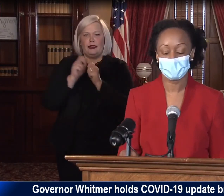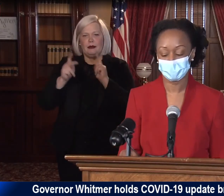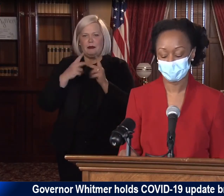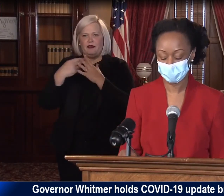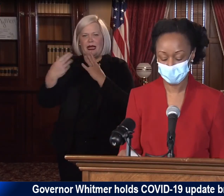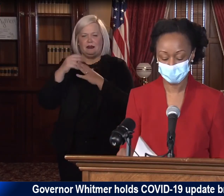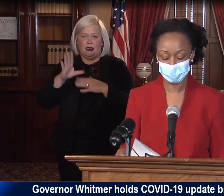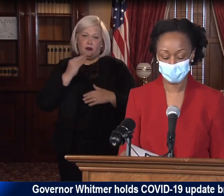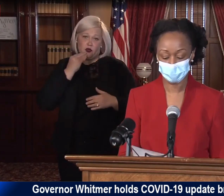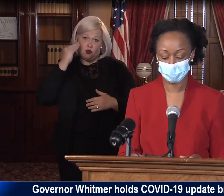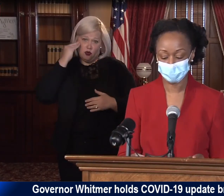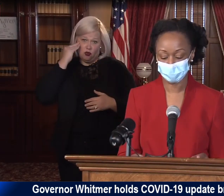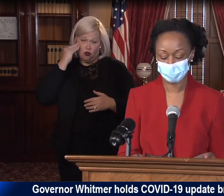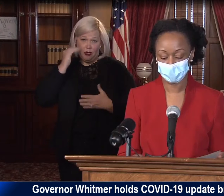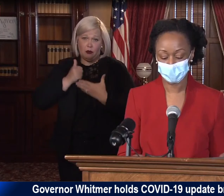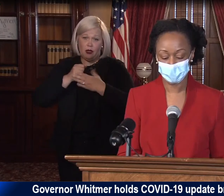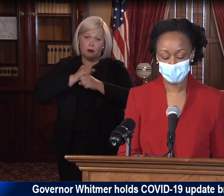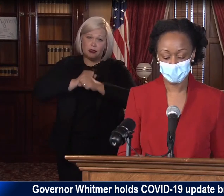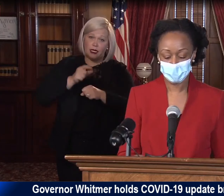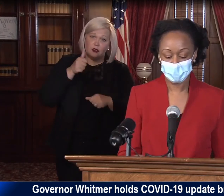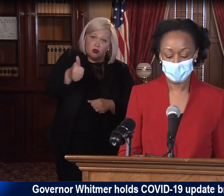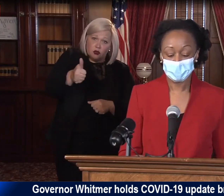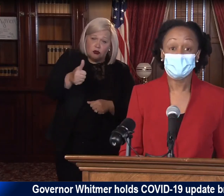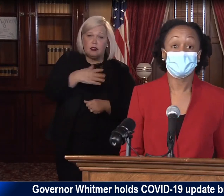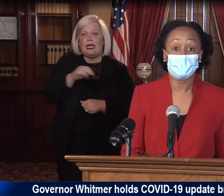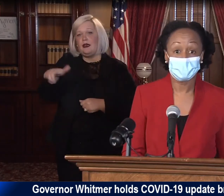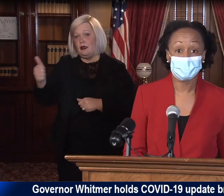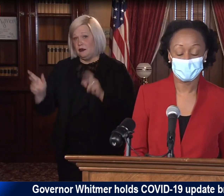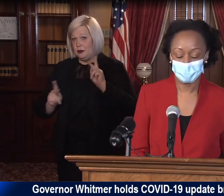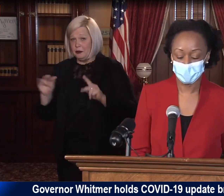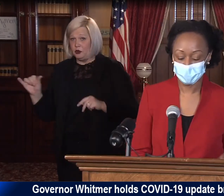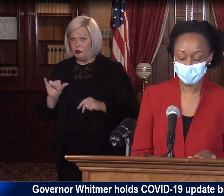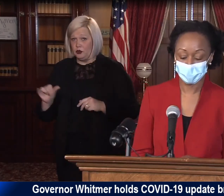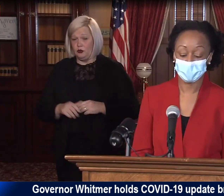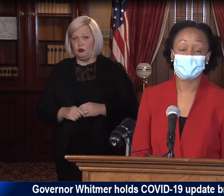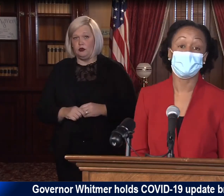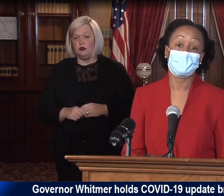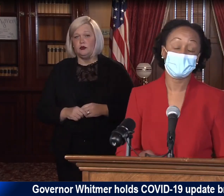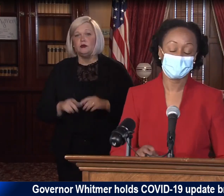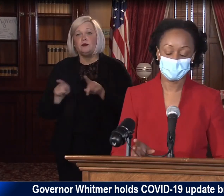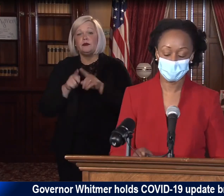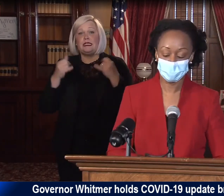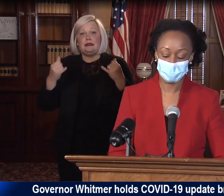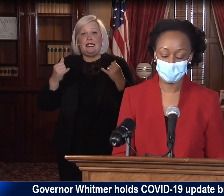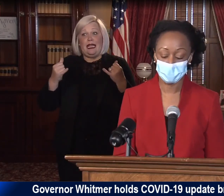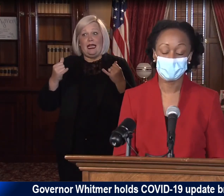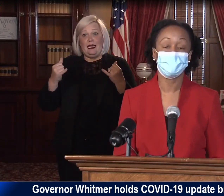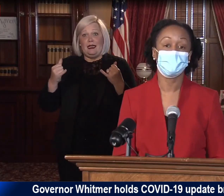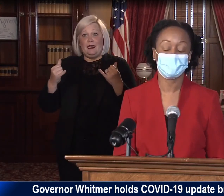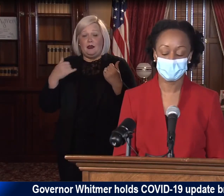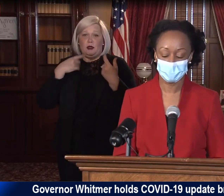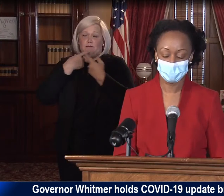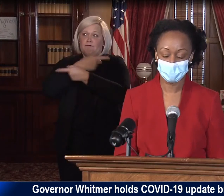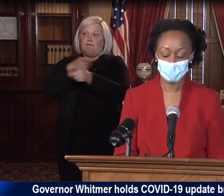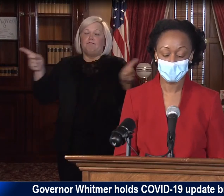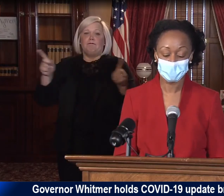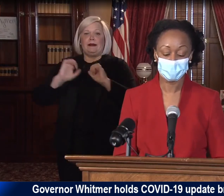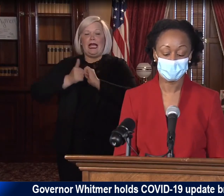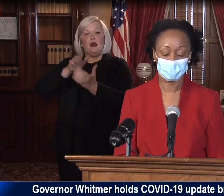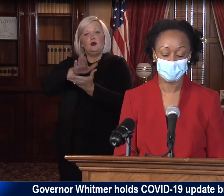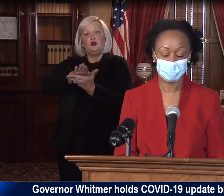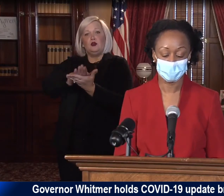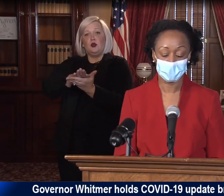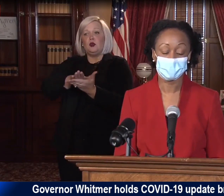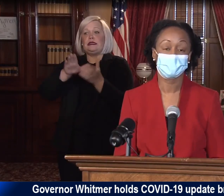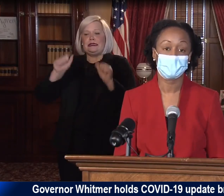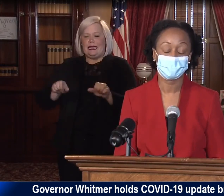you and it protects others. Today, as the governor mentioned, we're releasing guidance for schools to help them understand how to